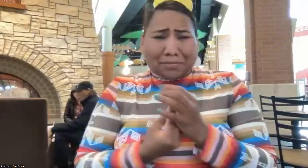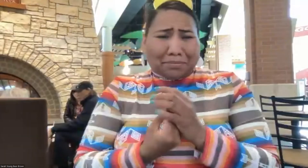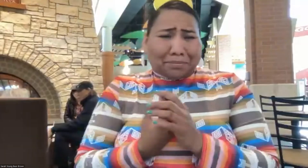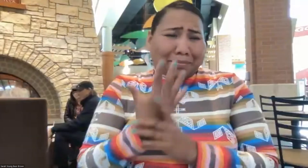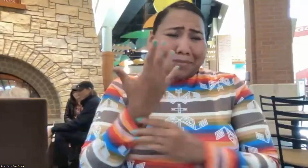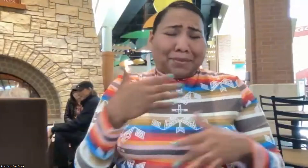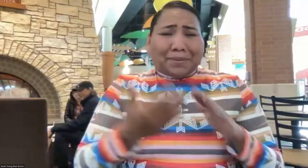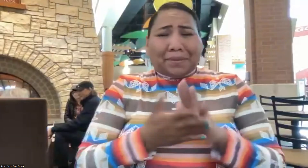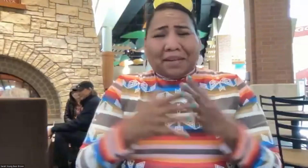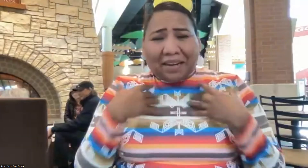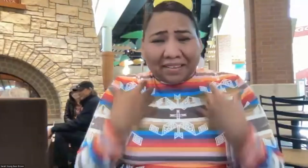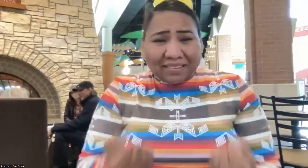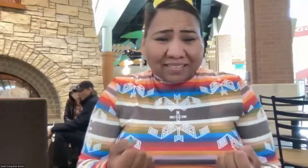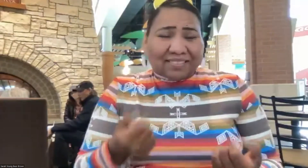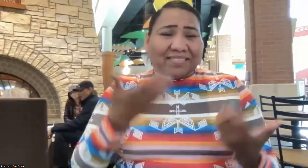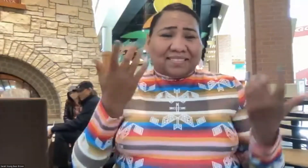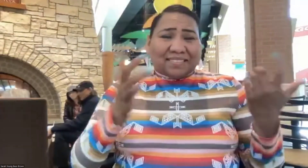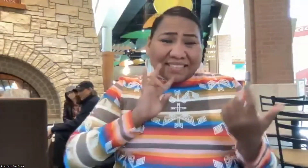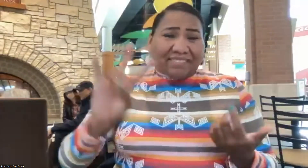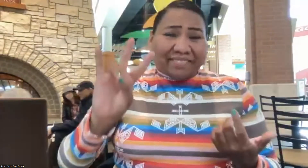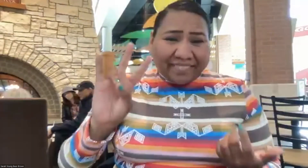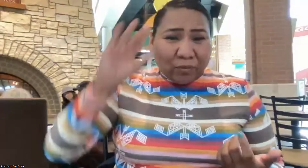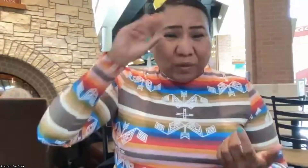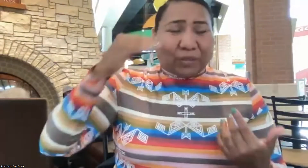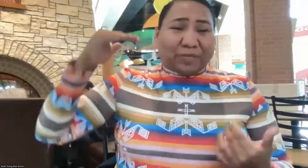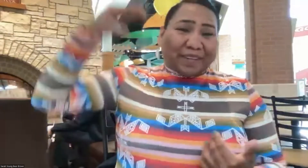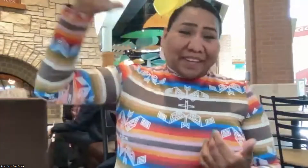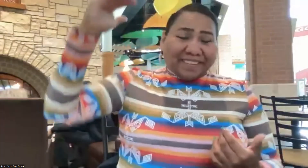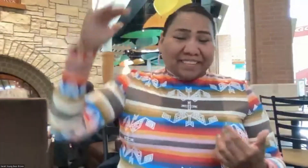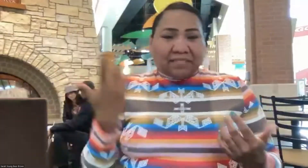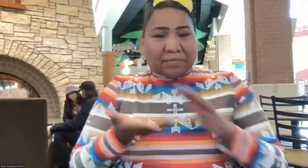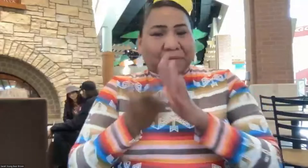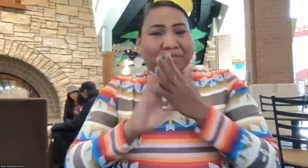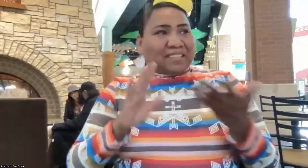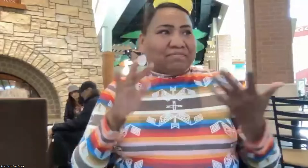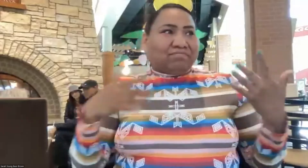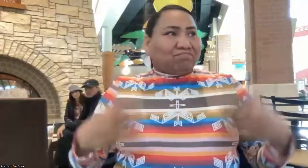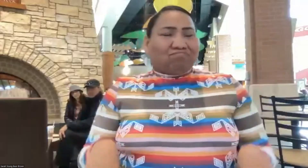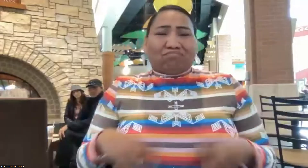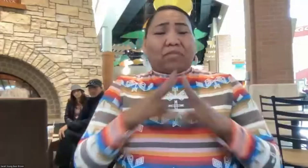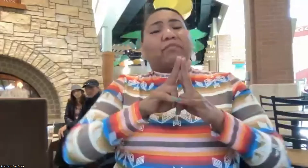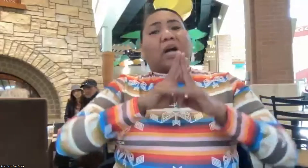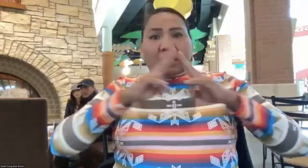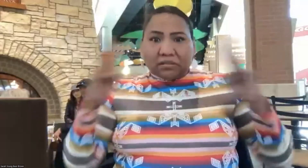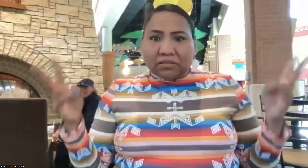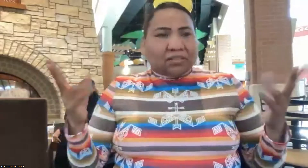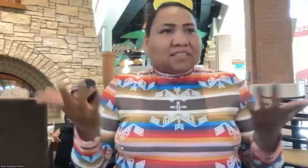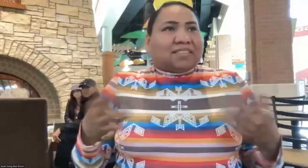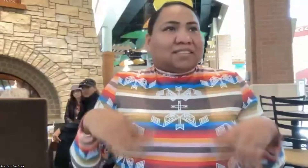2 years, it took a long time for us to adapt. And he's now 7 years old, and he has